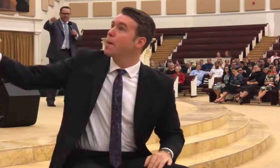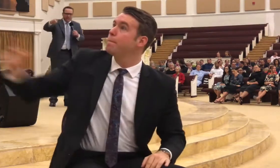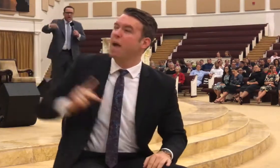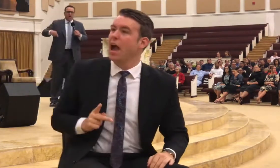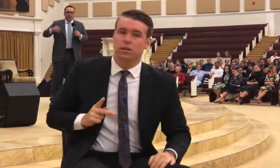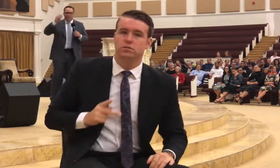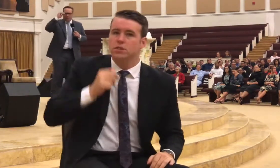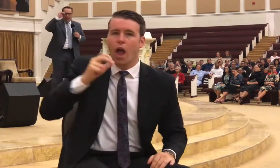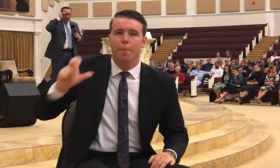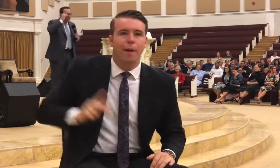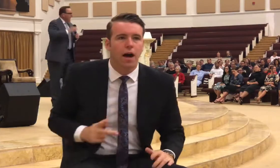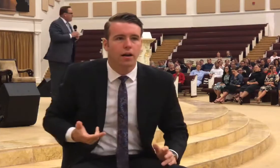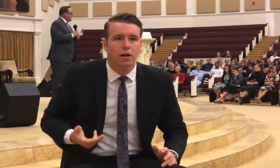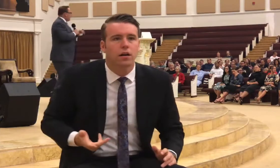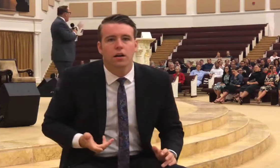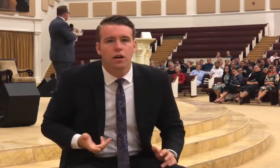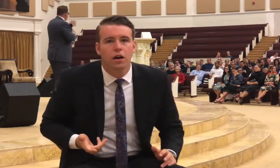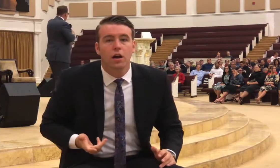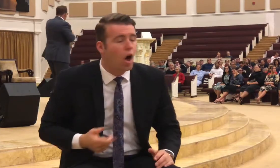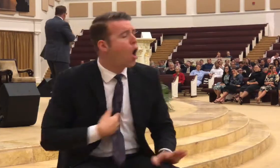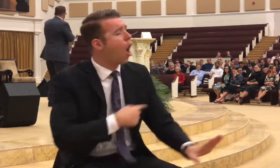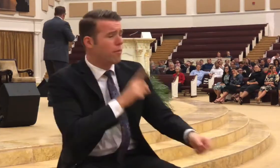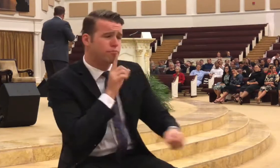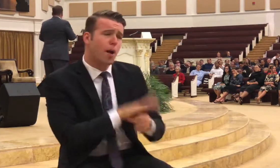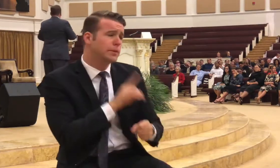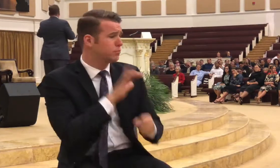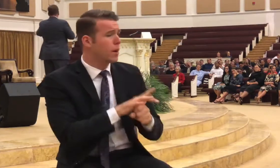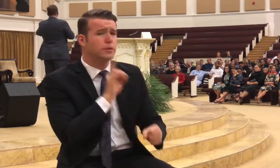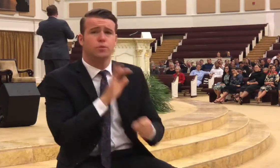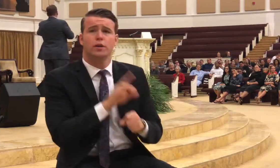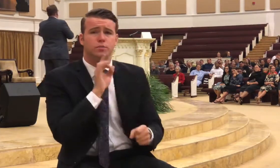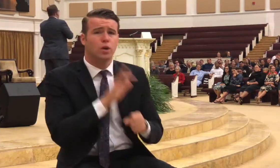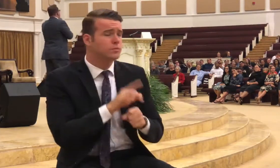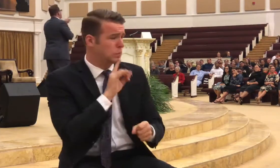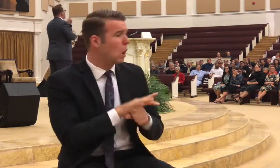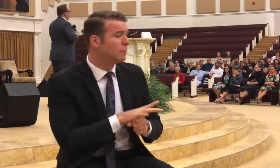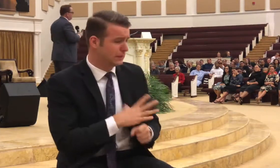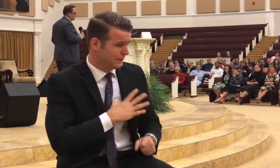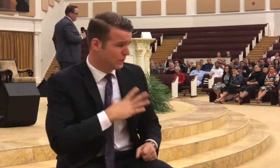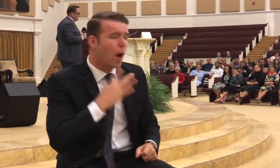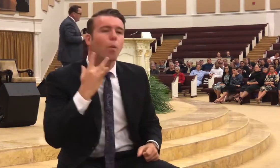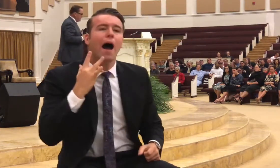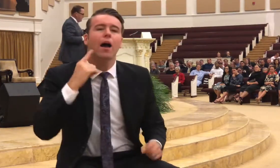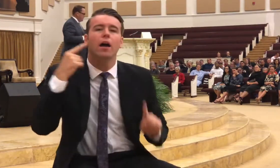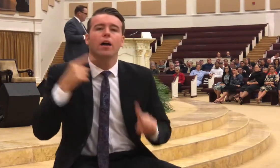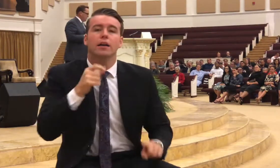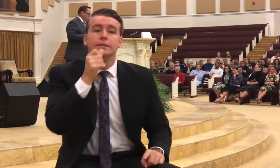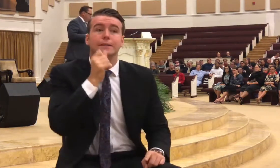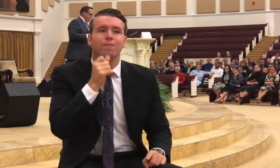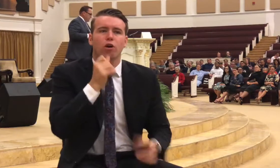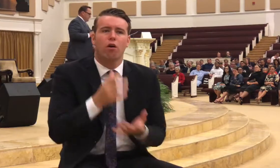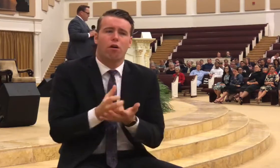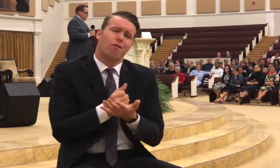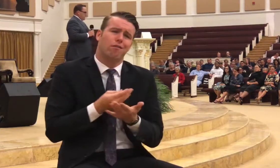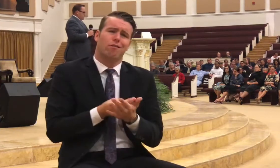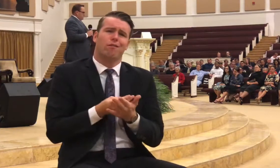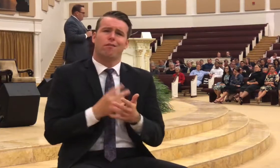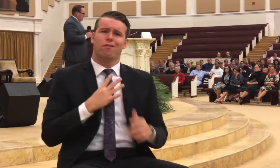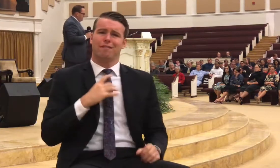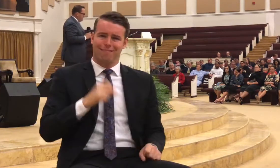election season comes around. And they promise, because suffering has become big business.